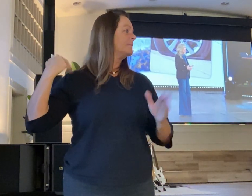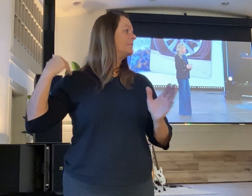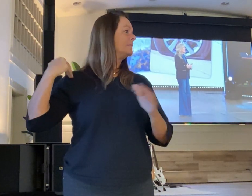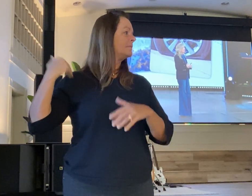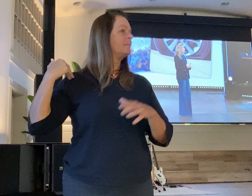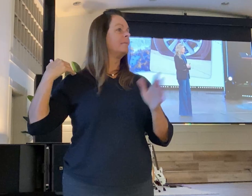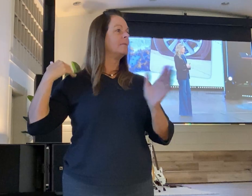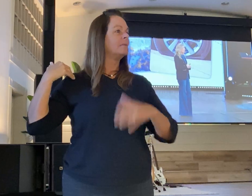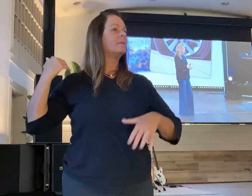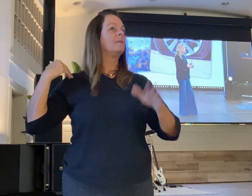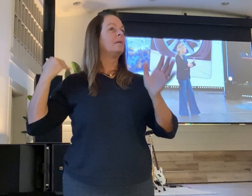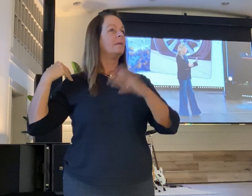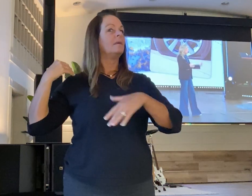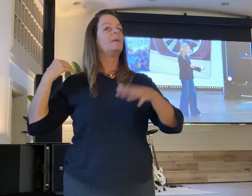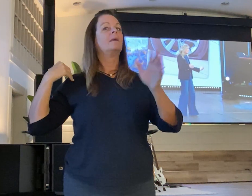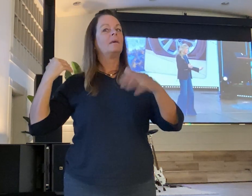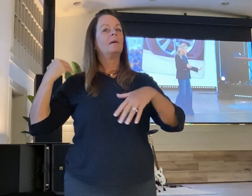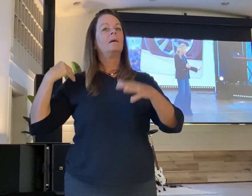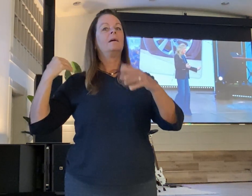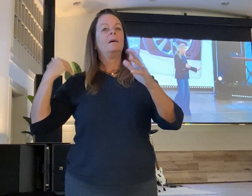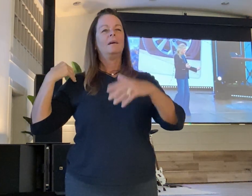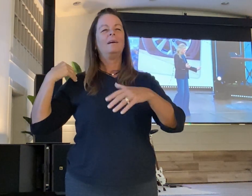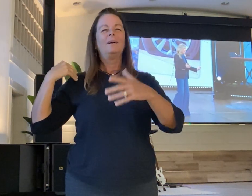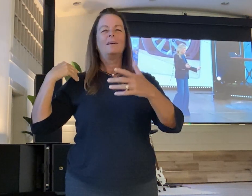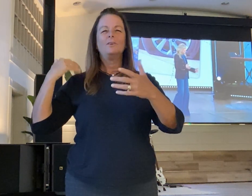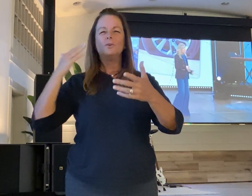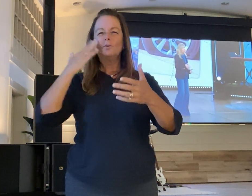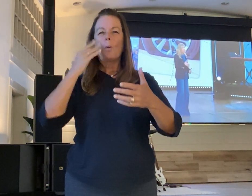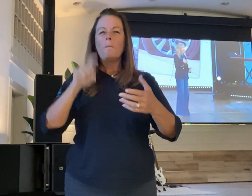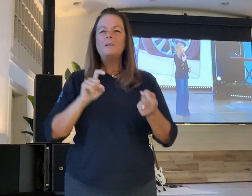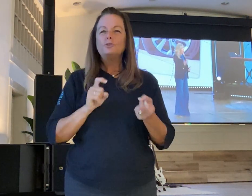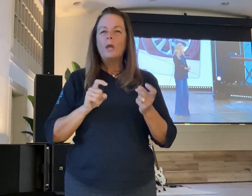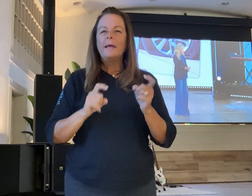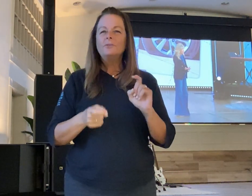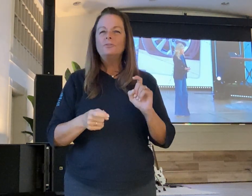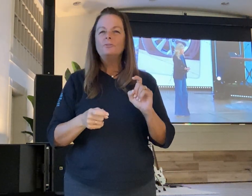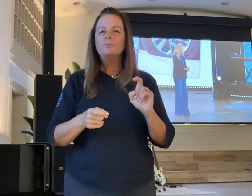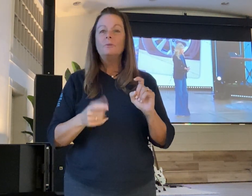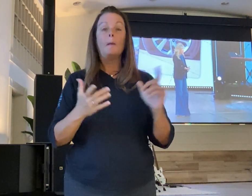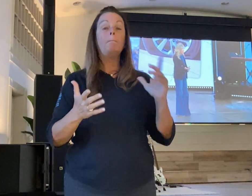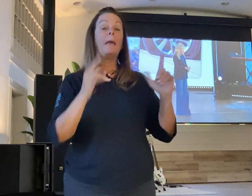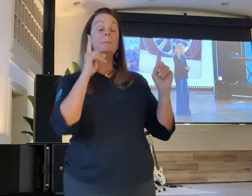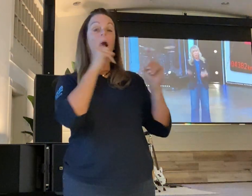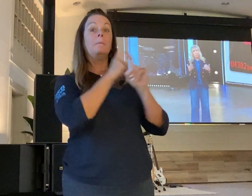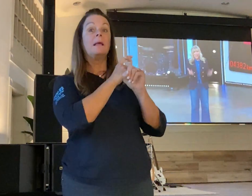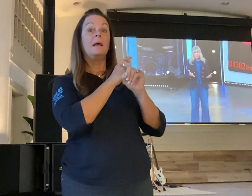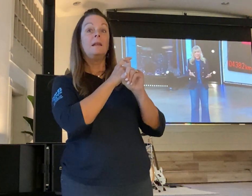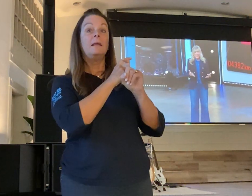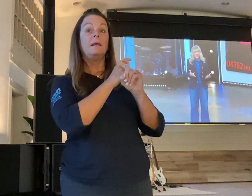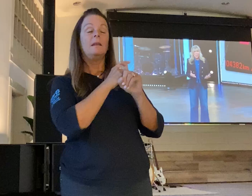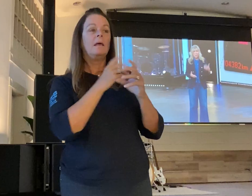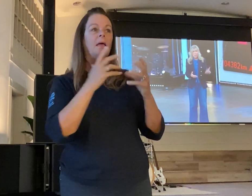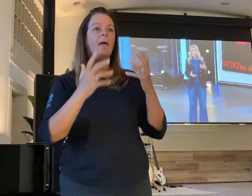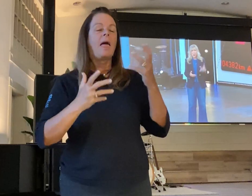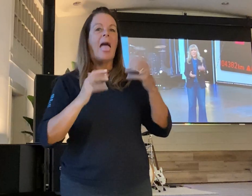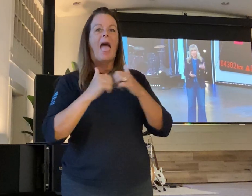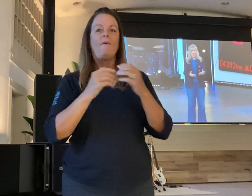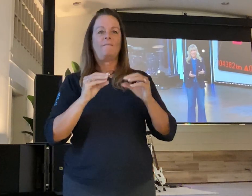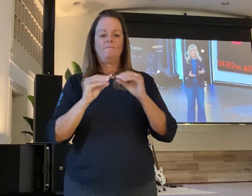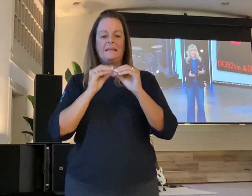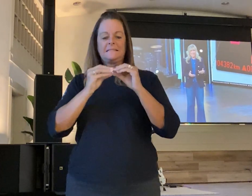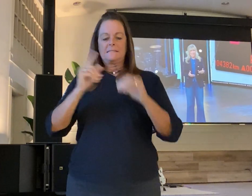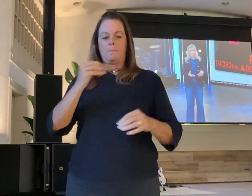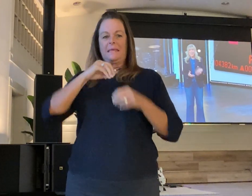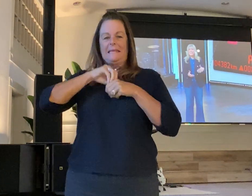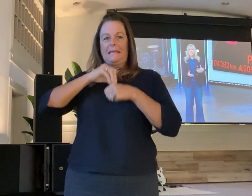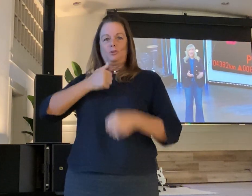ignoring it because it might be a little bit too costly, might be complicated to fix like my computer, or maybe you've